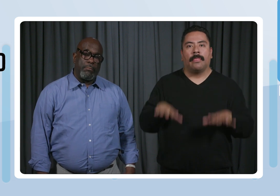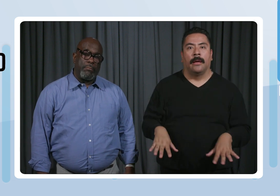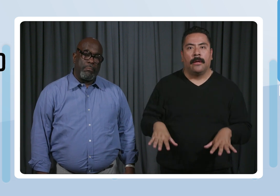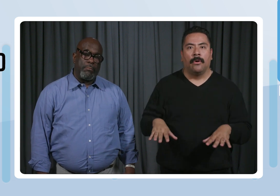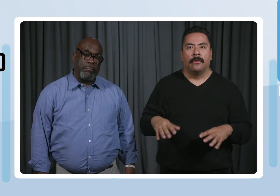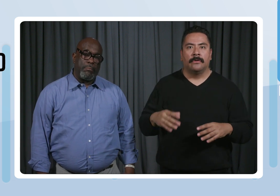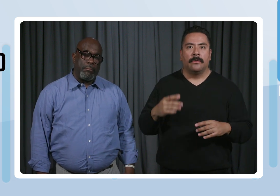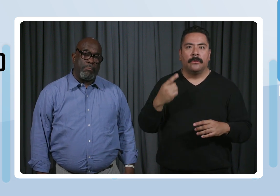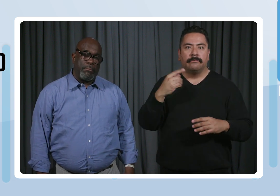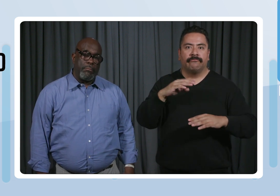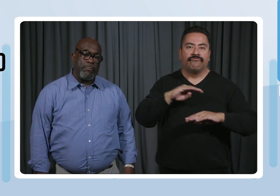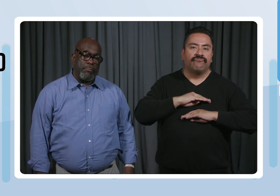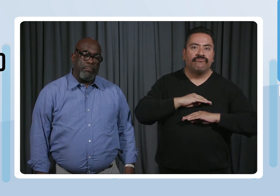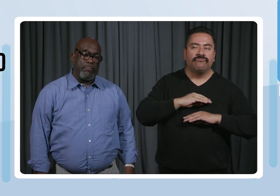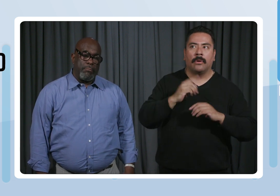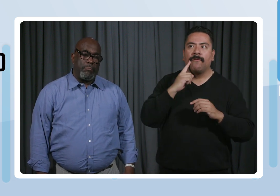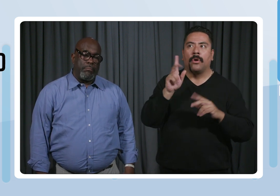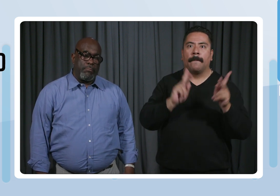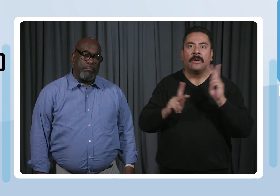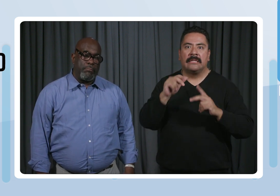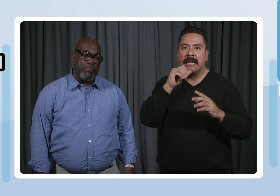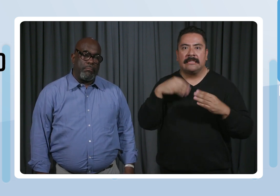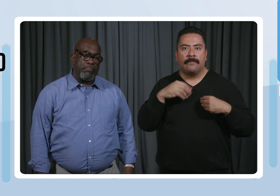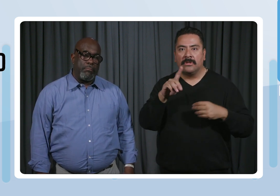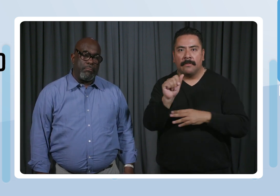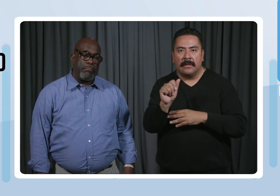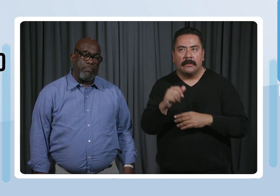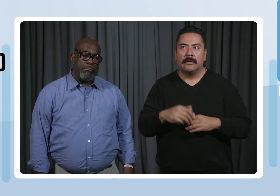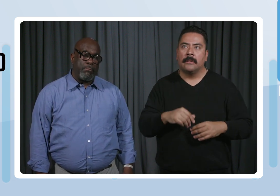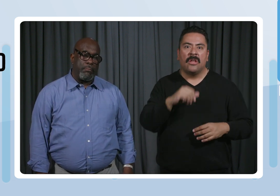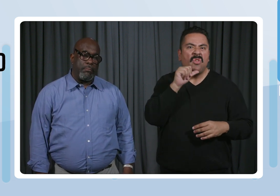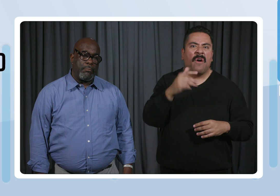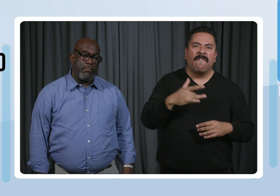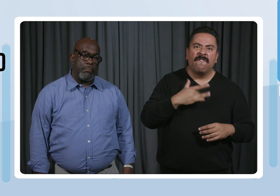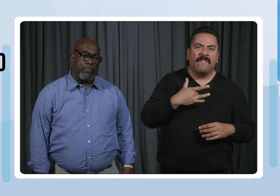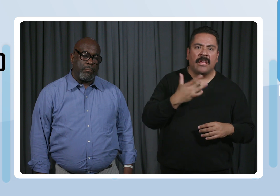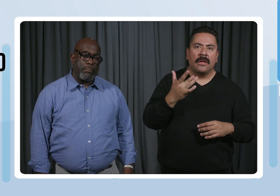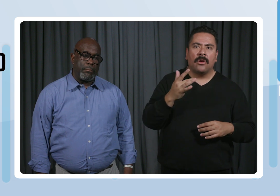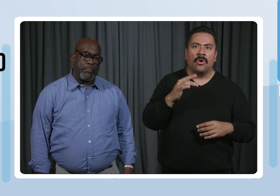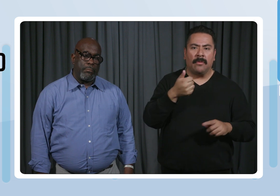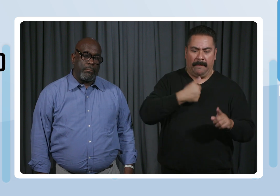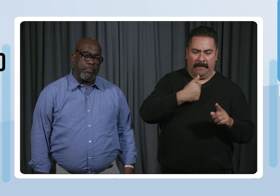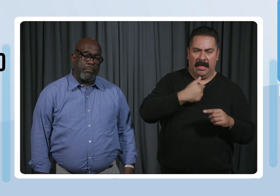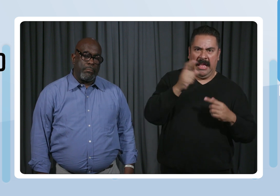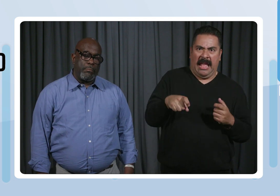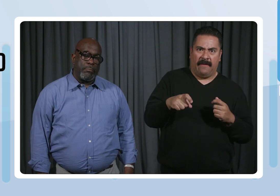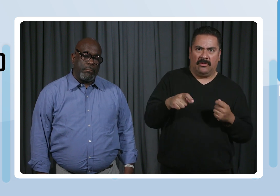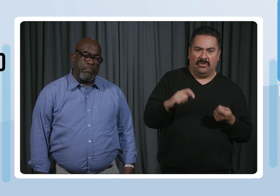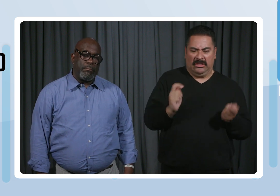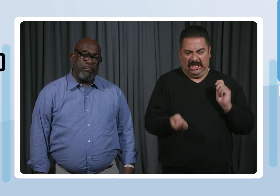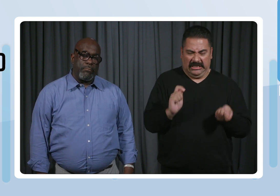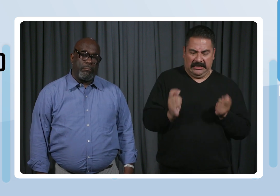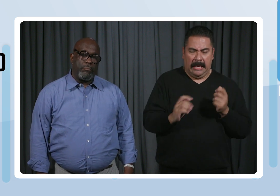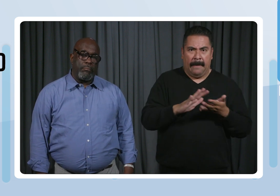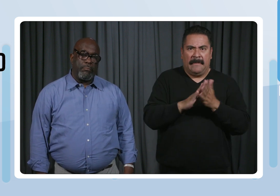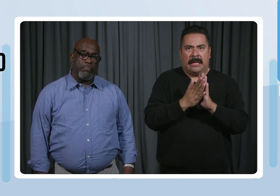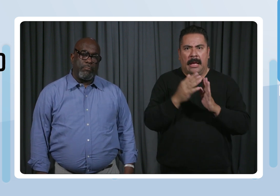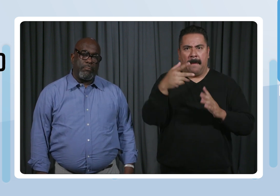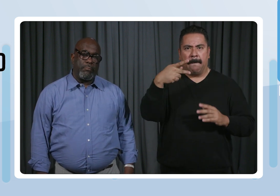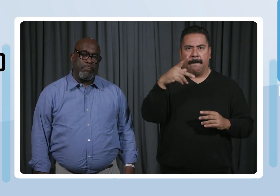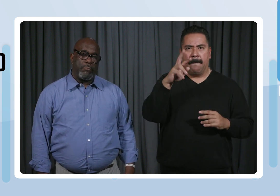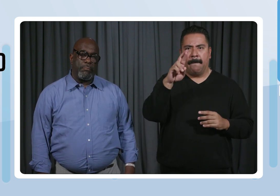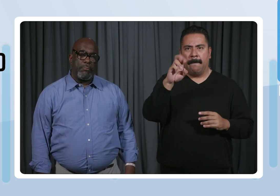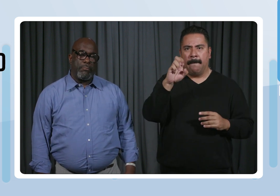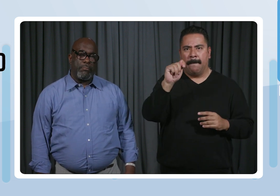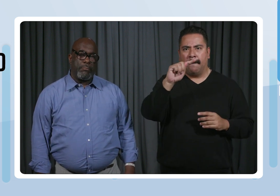your disability. Don't feel like you need to twist and bend yourself and become a pretzel to make